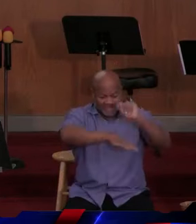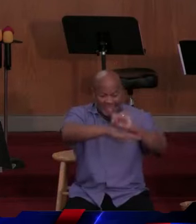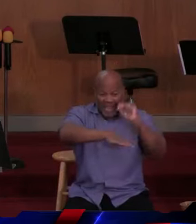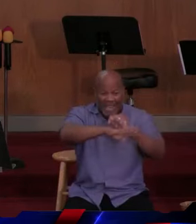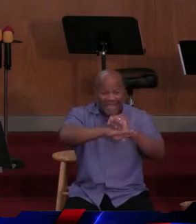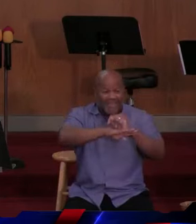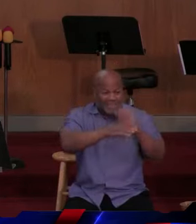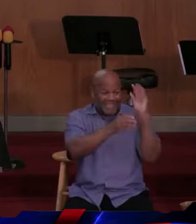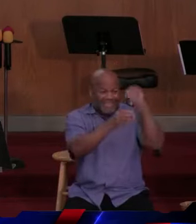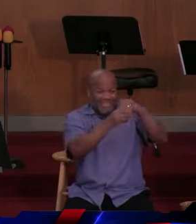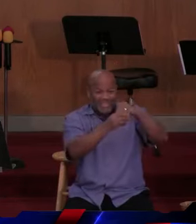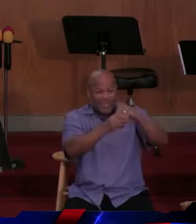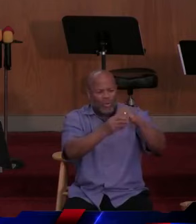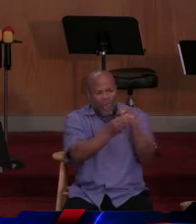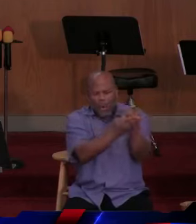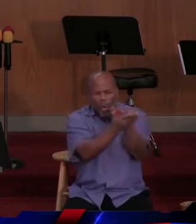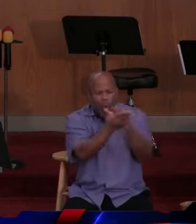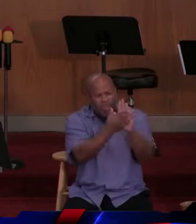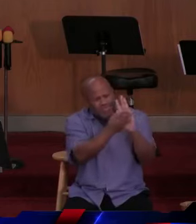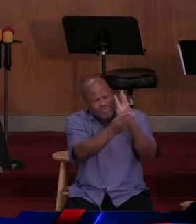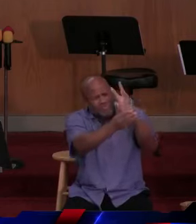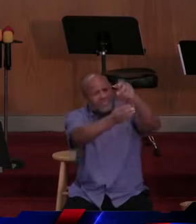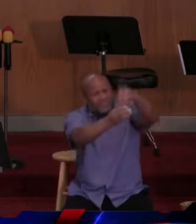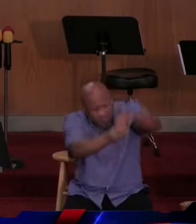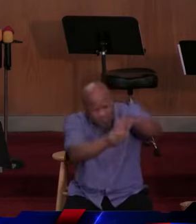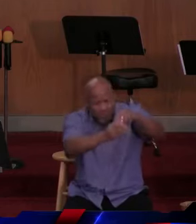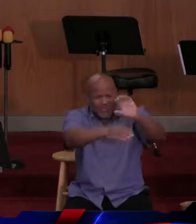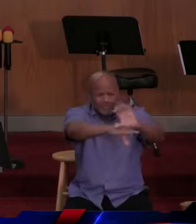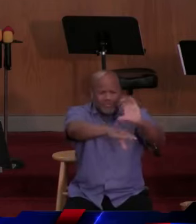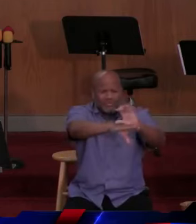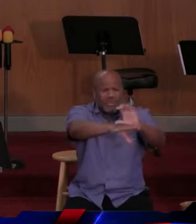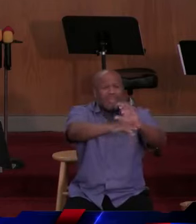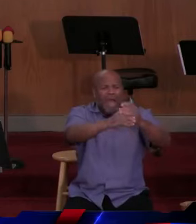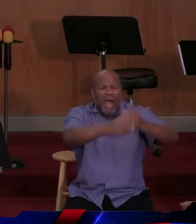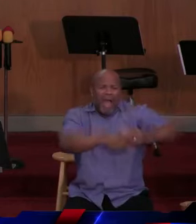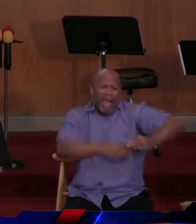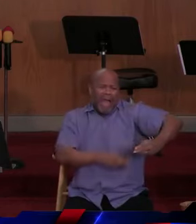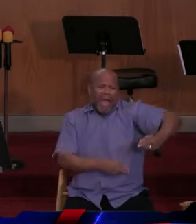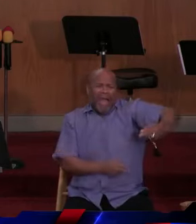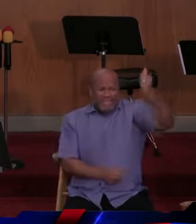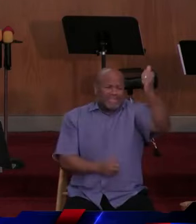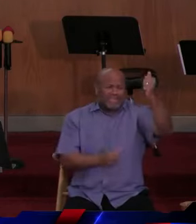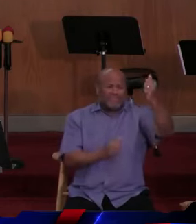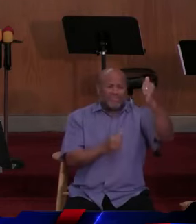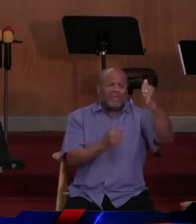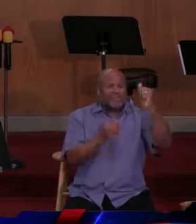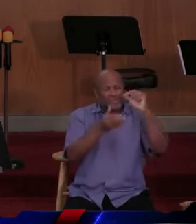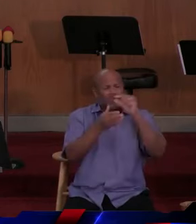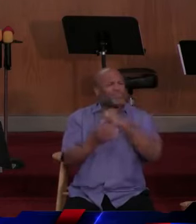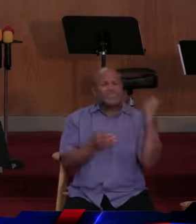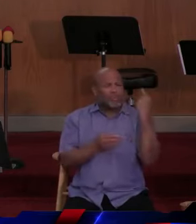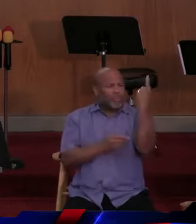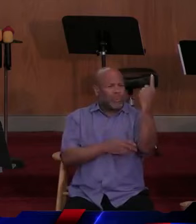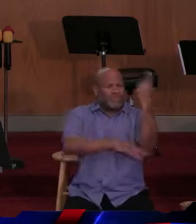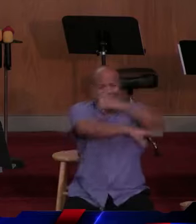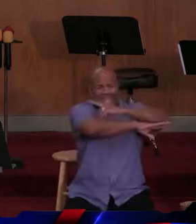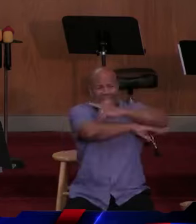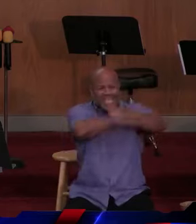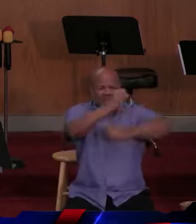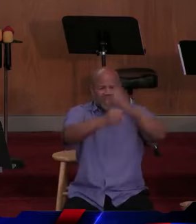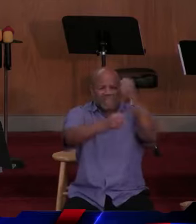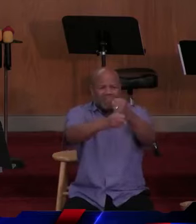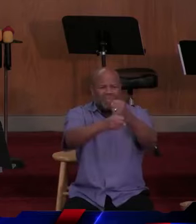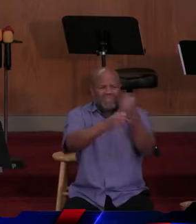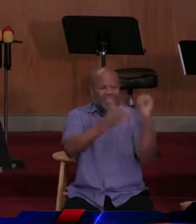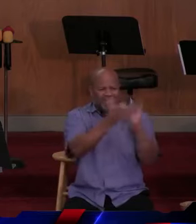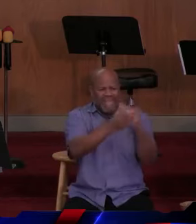veil was the inner sanctum, the holiest of holies. Only the highest priest could go in one day a year on the Day of Atonement in